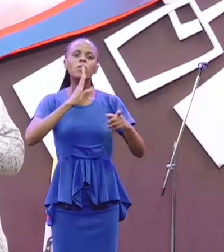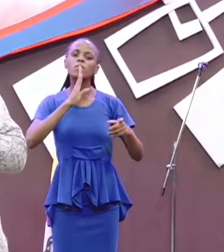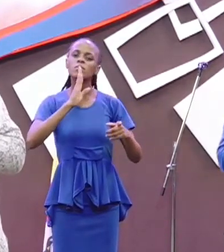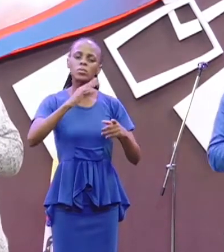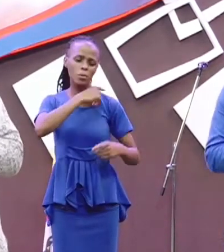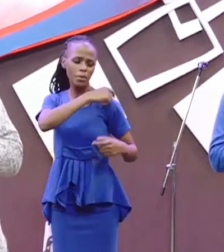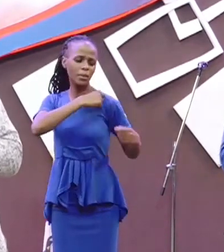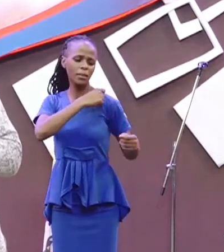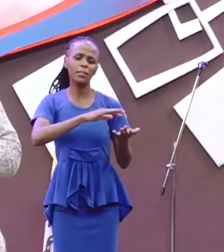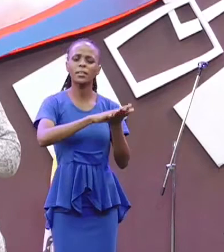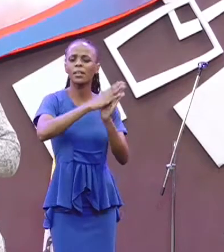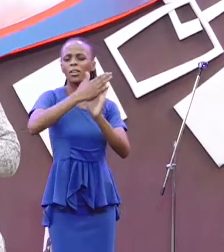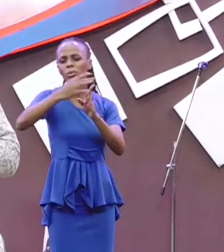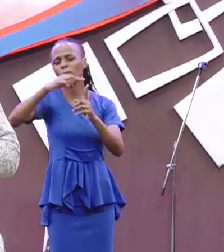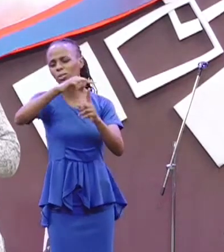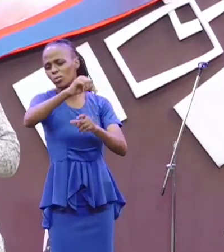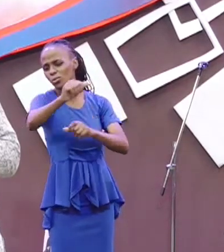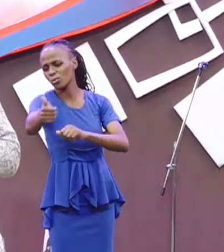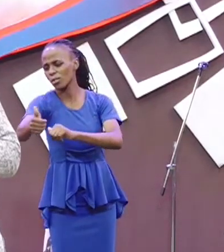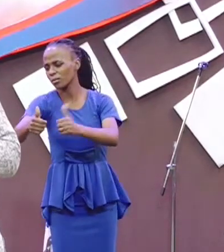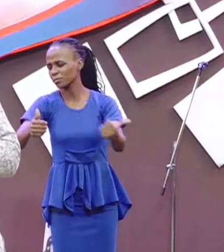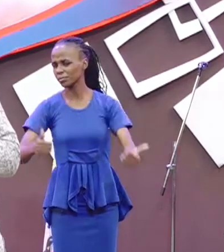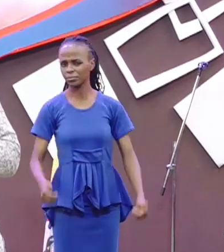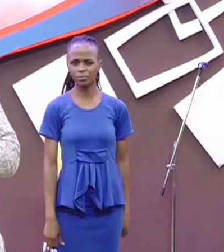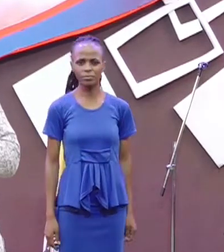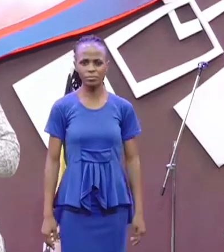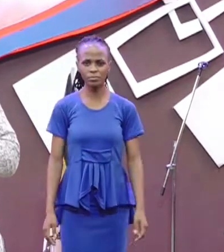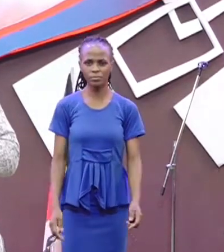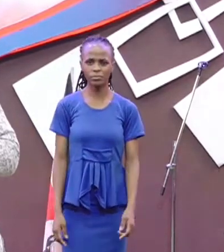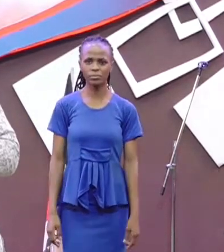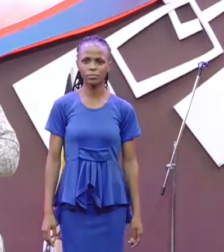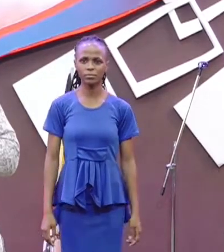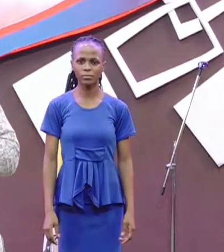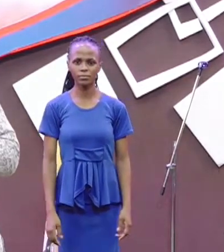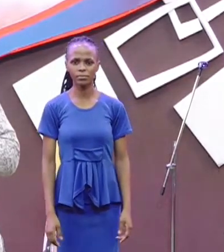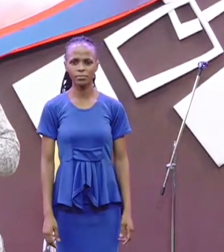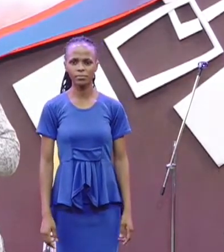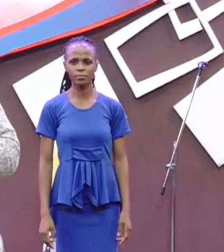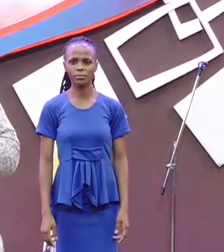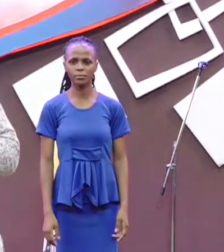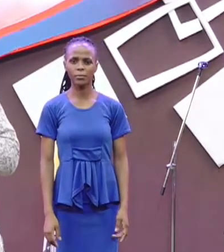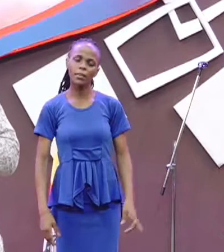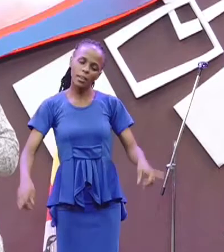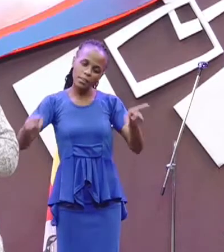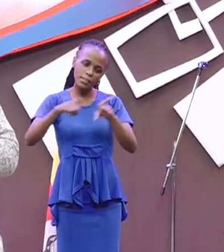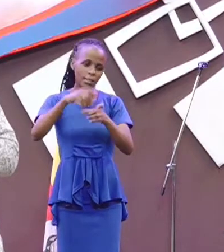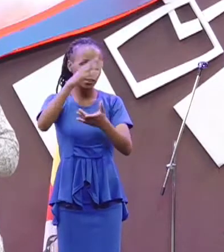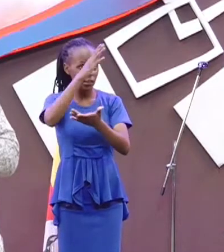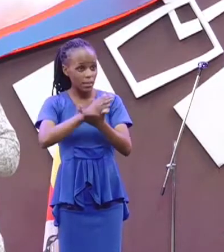Those who are to be heirs, the inheritance was taken away from them and given to